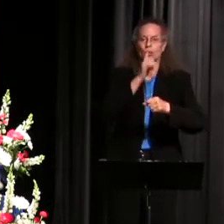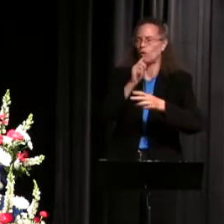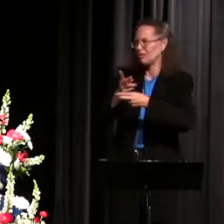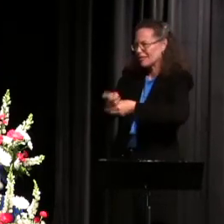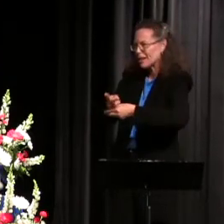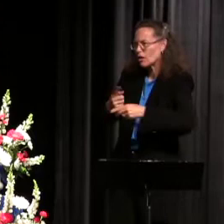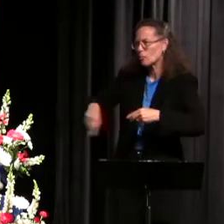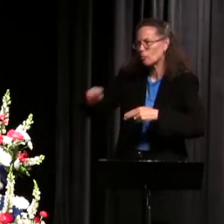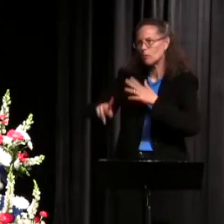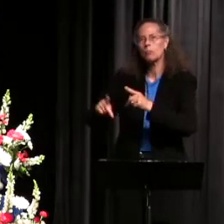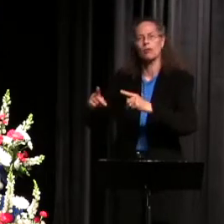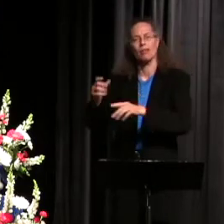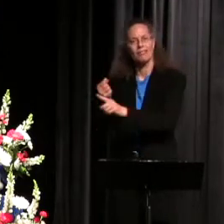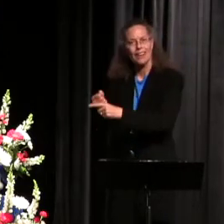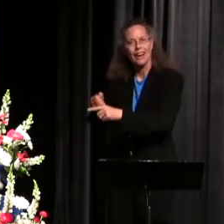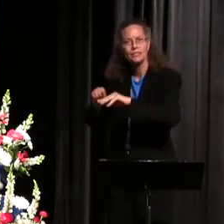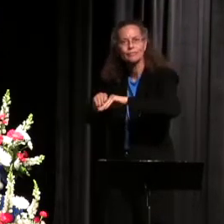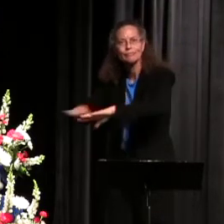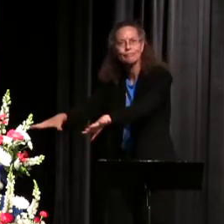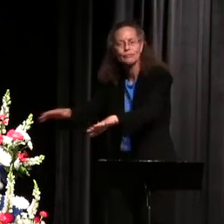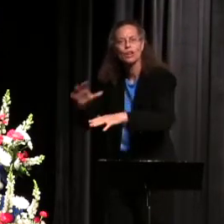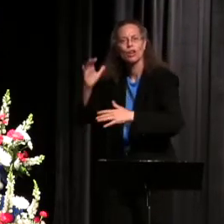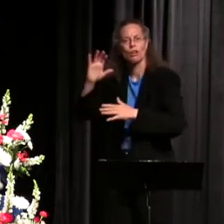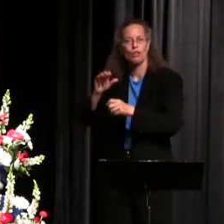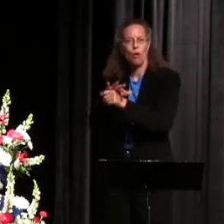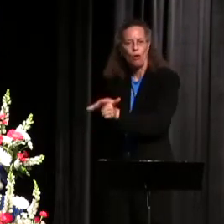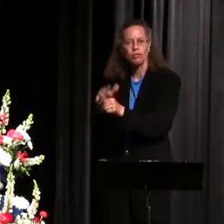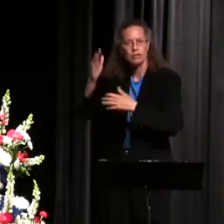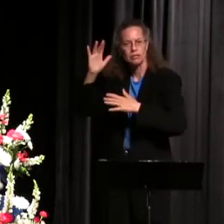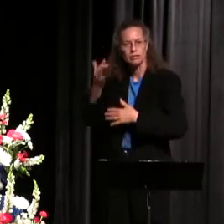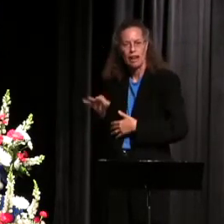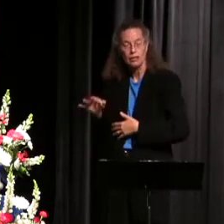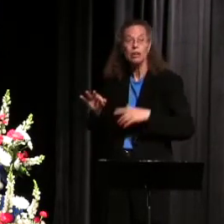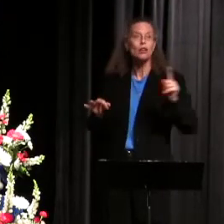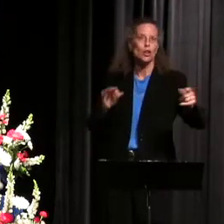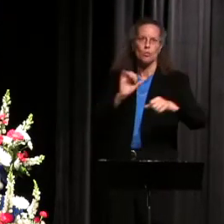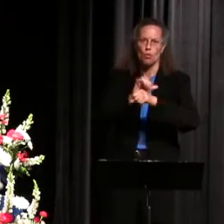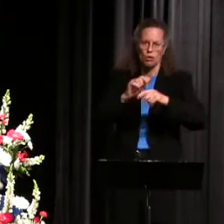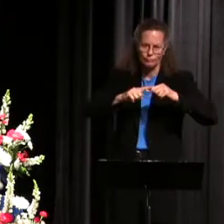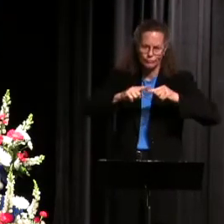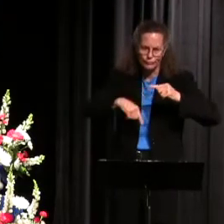who were affected by COVID-19. They were working around the clock, so these